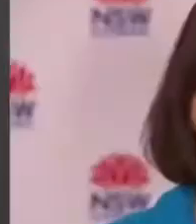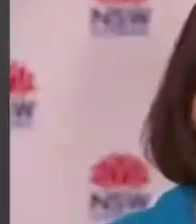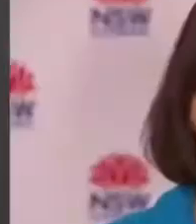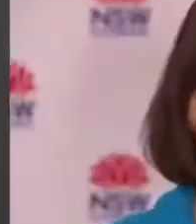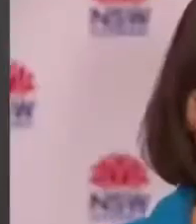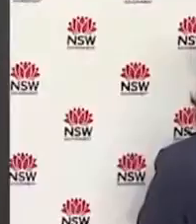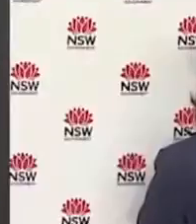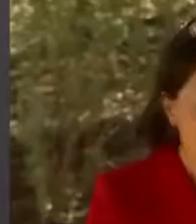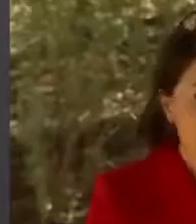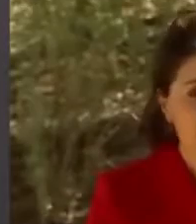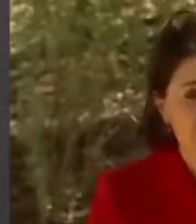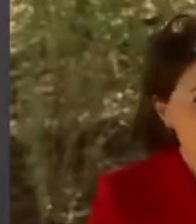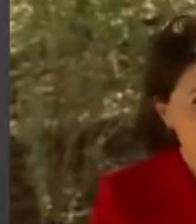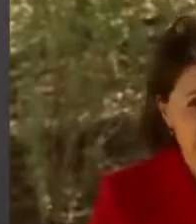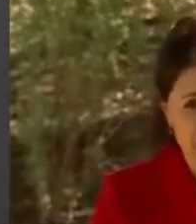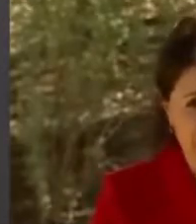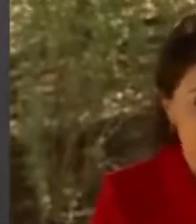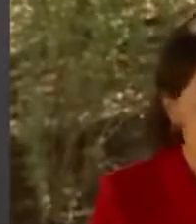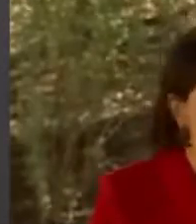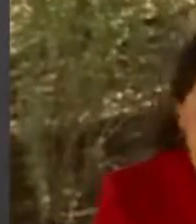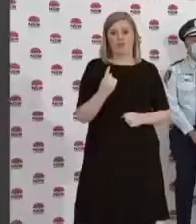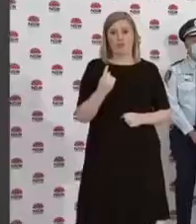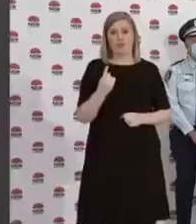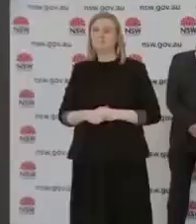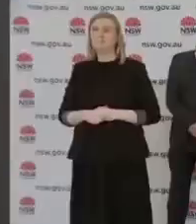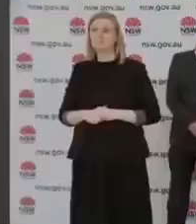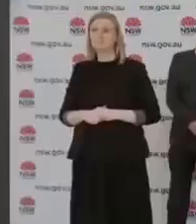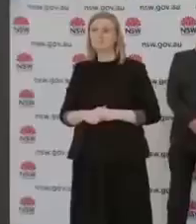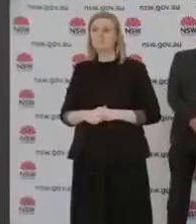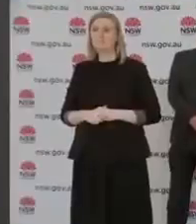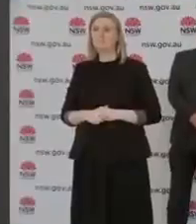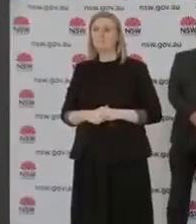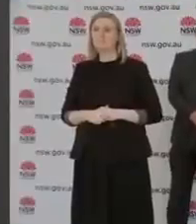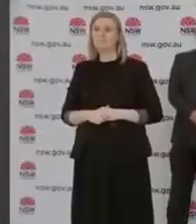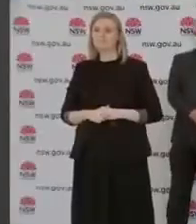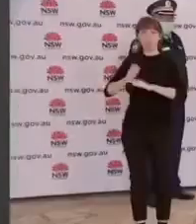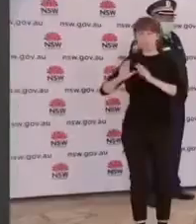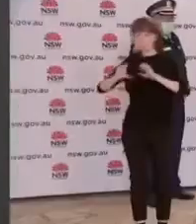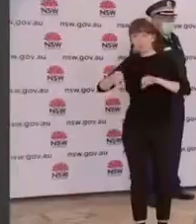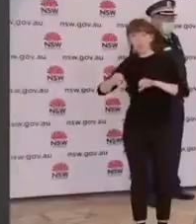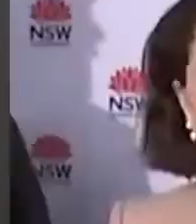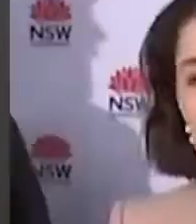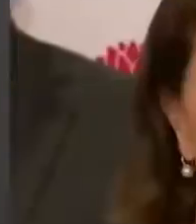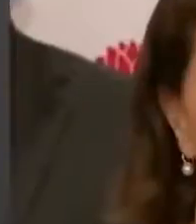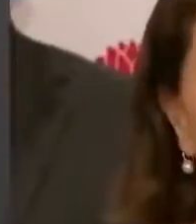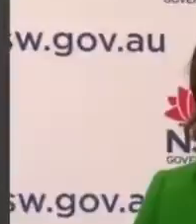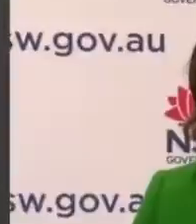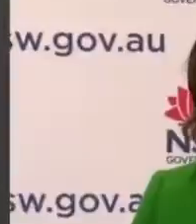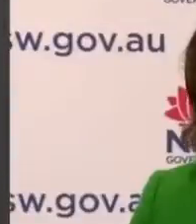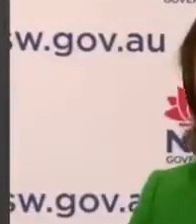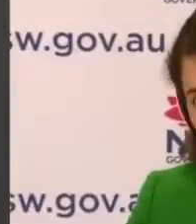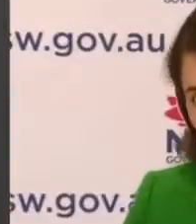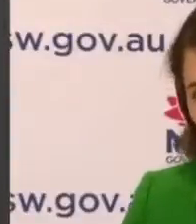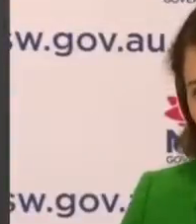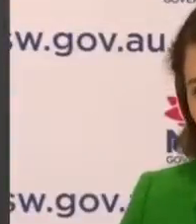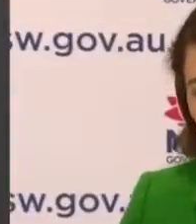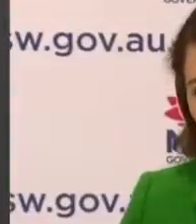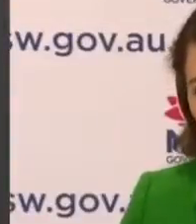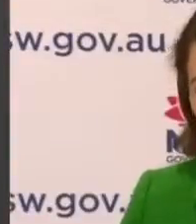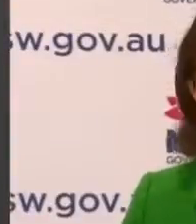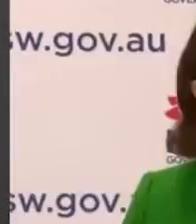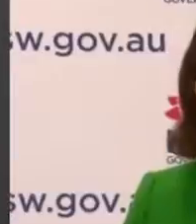you can prepare to die. I've said from the outset, I don't care about your life and the life of those around you. I don't really give a shit. The government